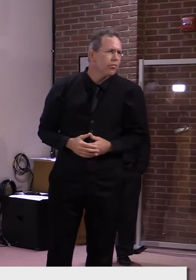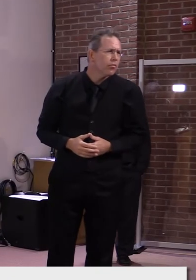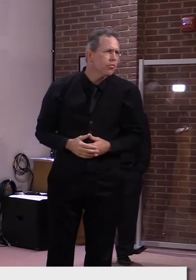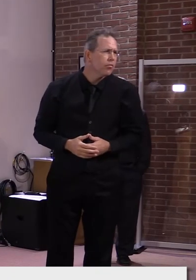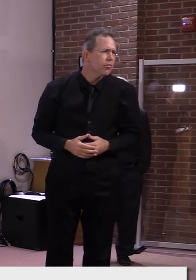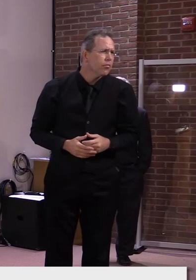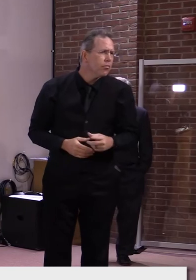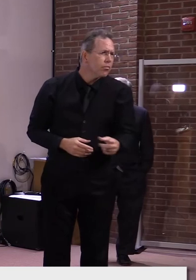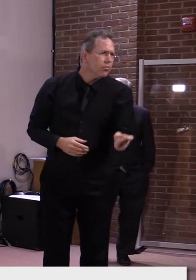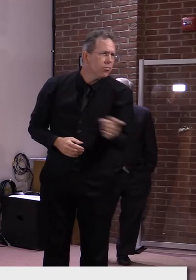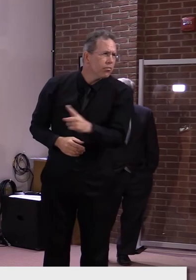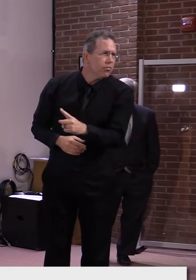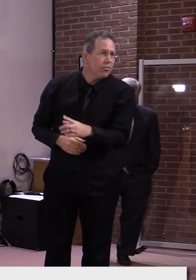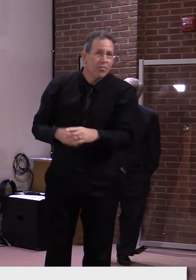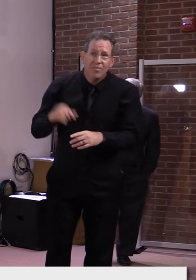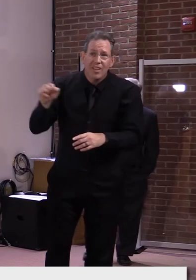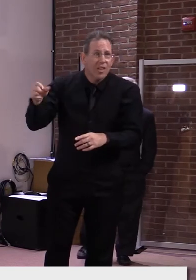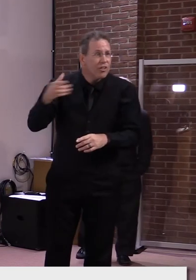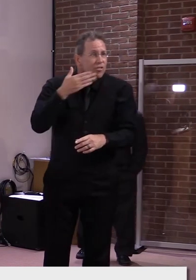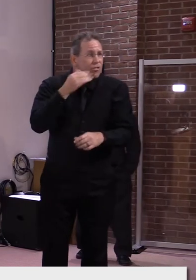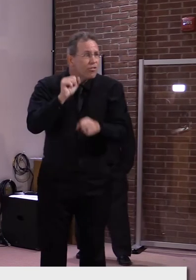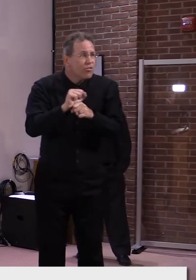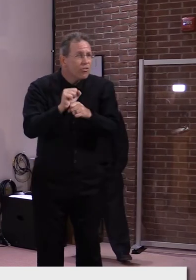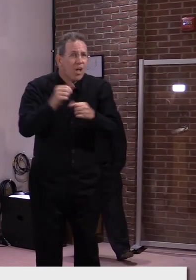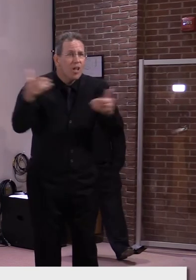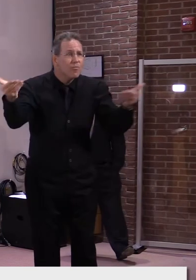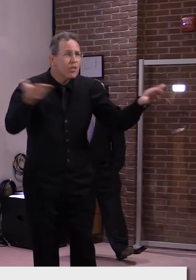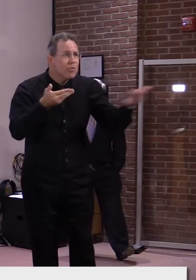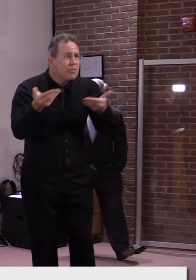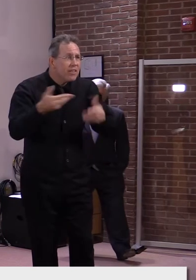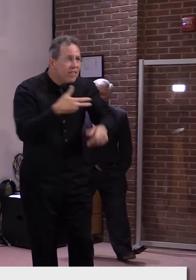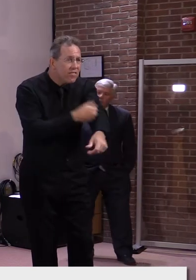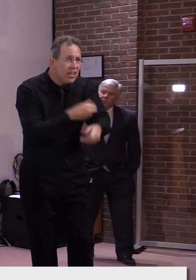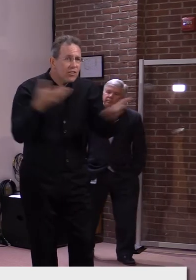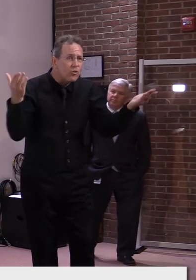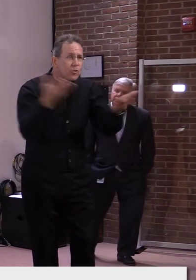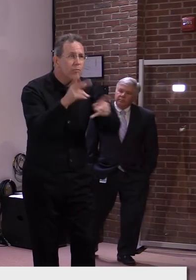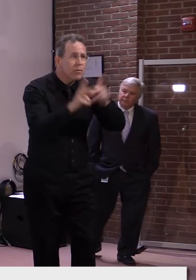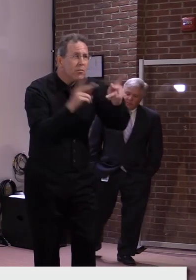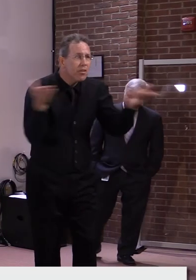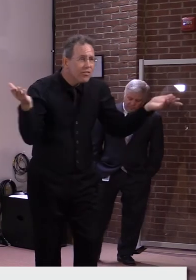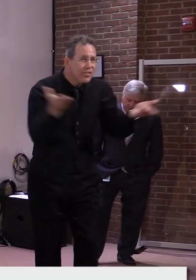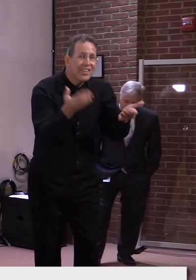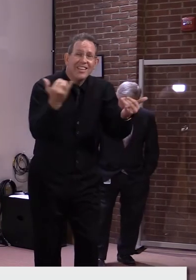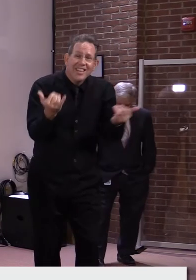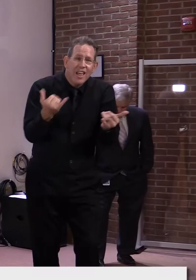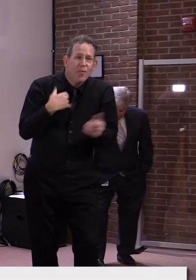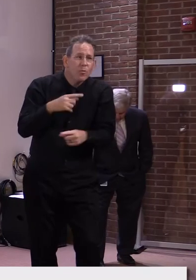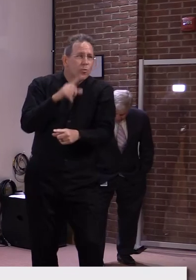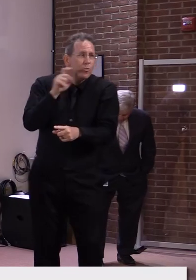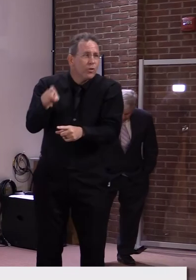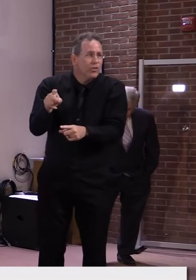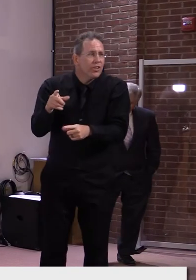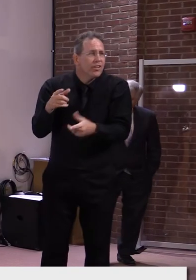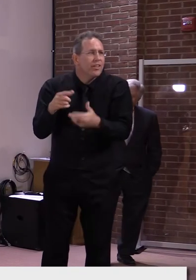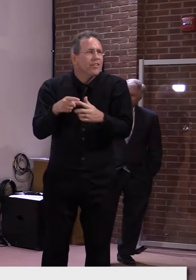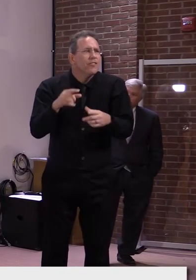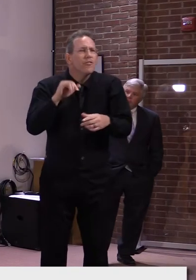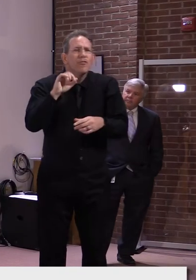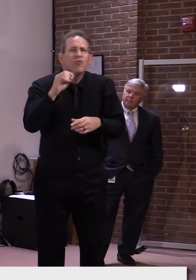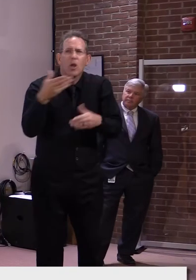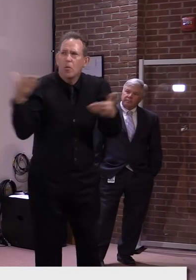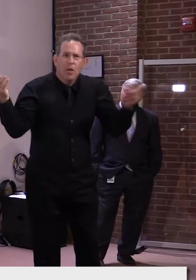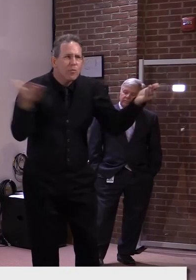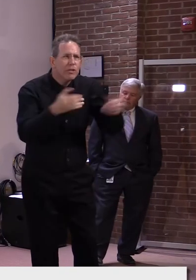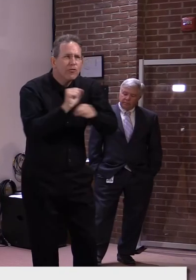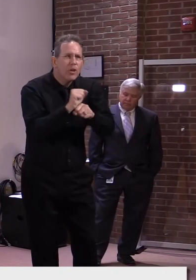bringing vaccinations to the people that maybe you almost have to bring the job to the people, especially in, you know, with high schoolers.